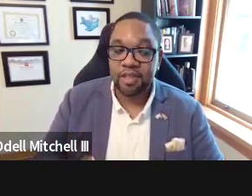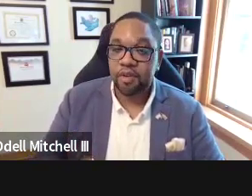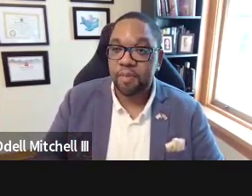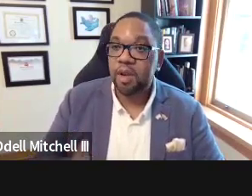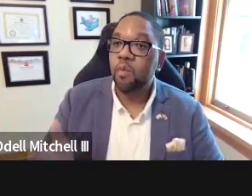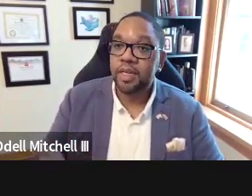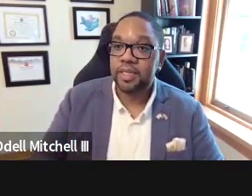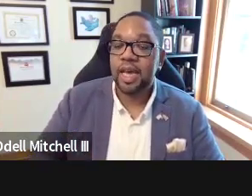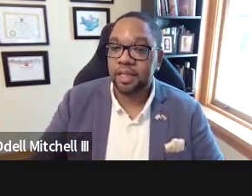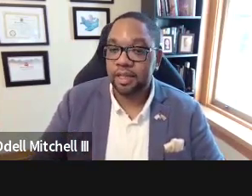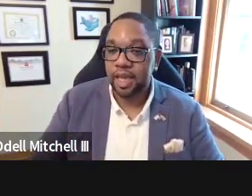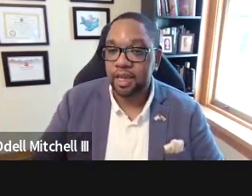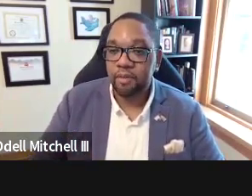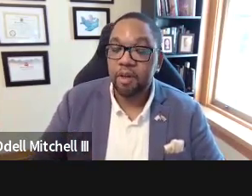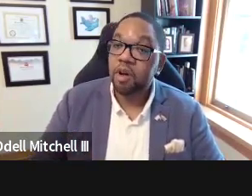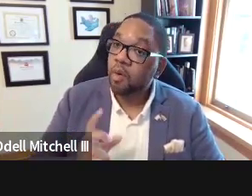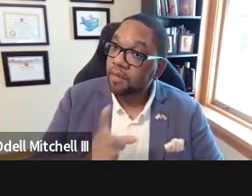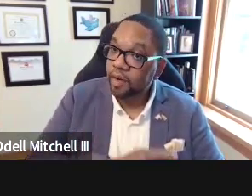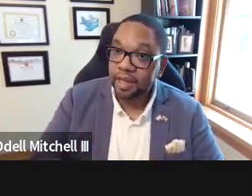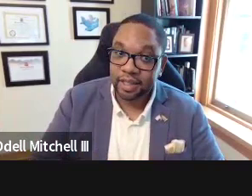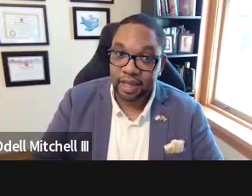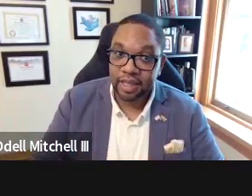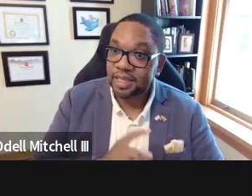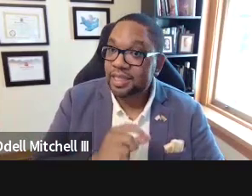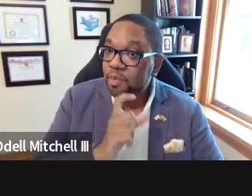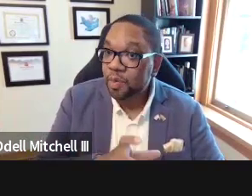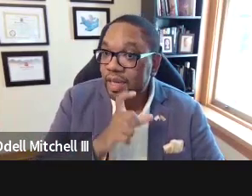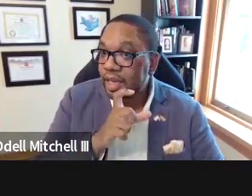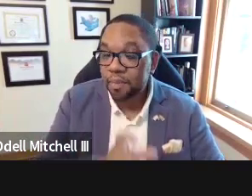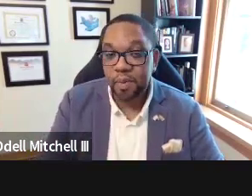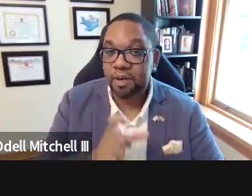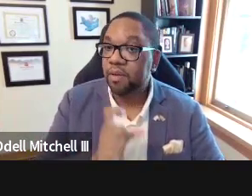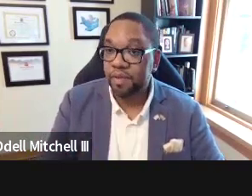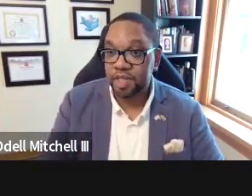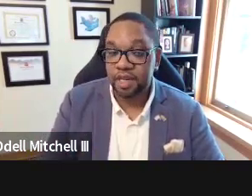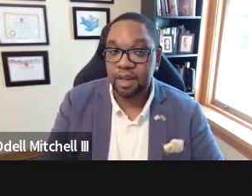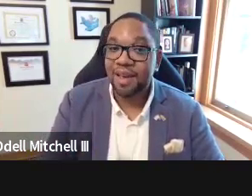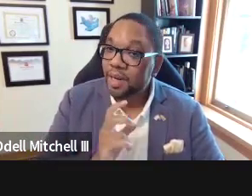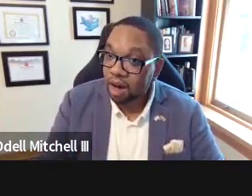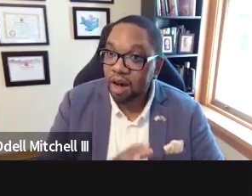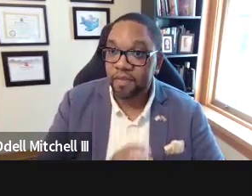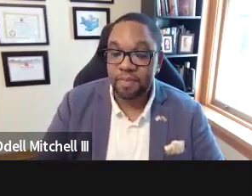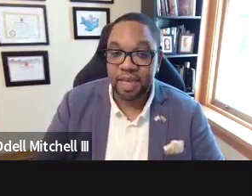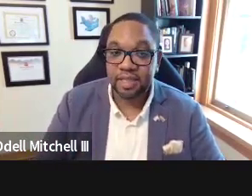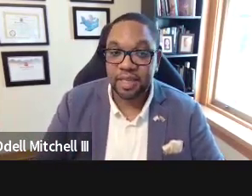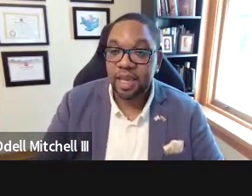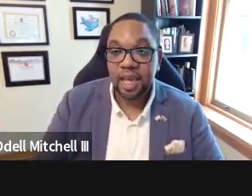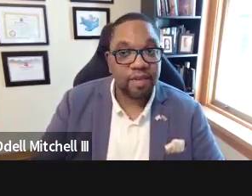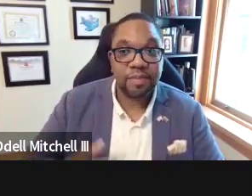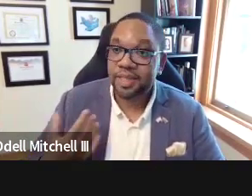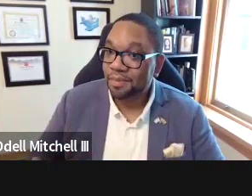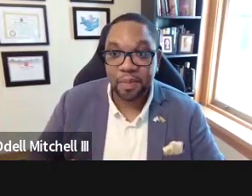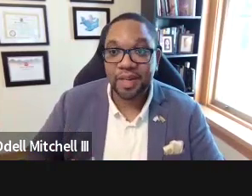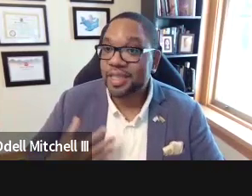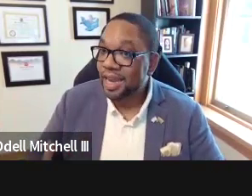need to end this agreement, what does that look like? Quite frankly, this is a really important provision, but it's often missed.